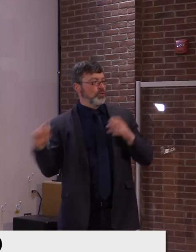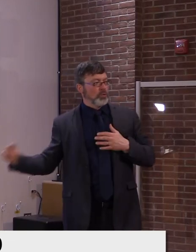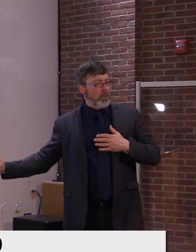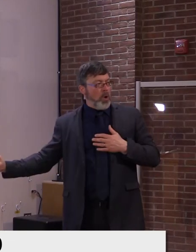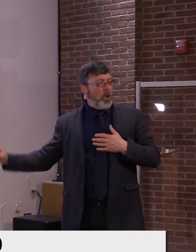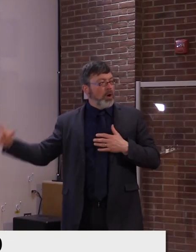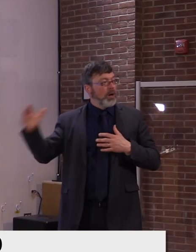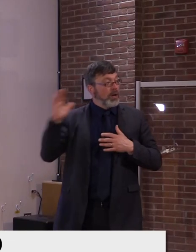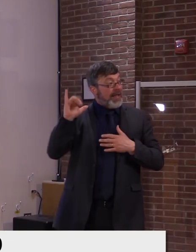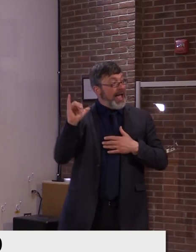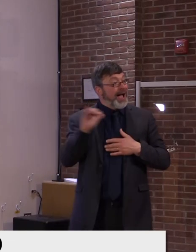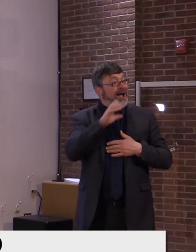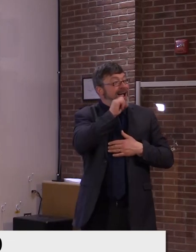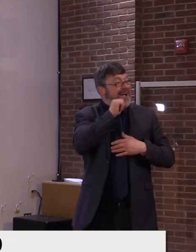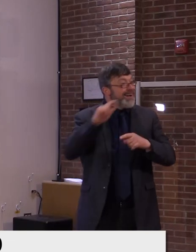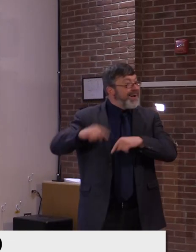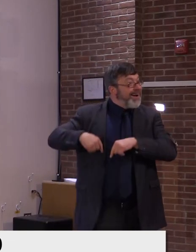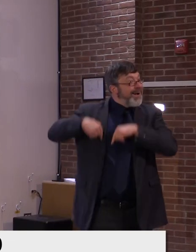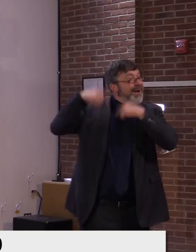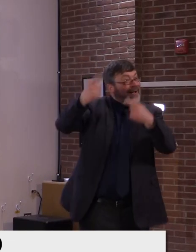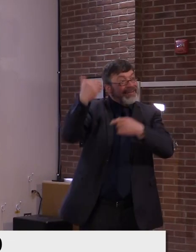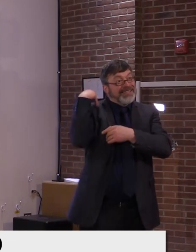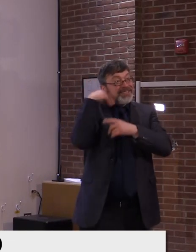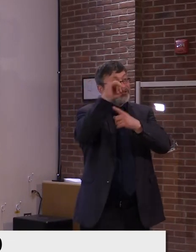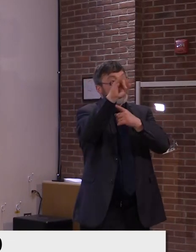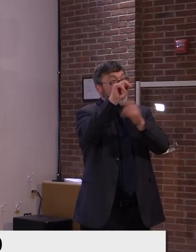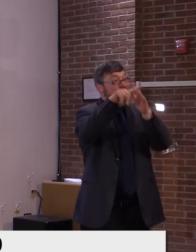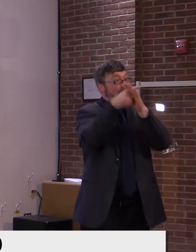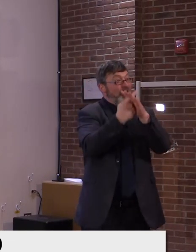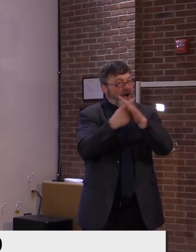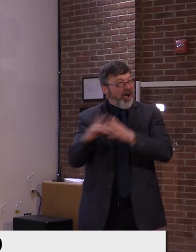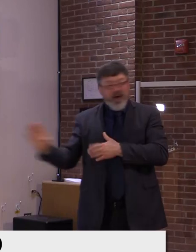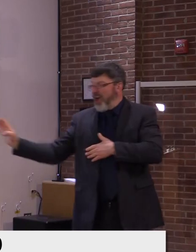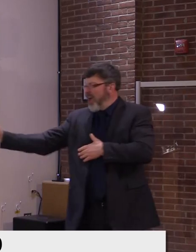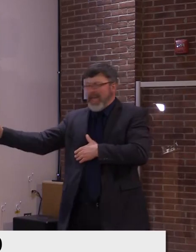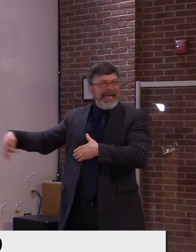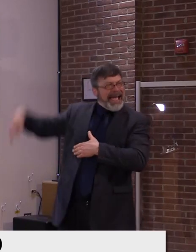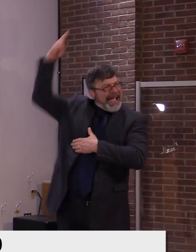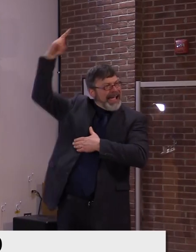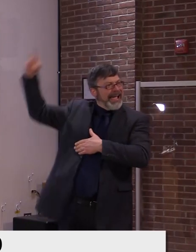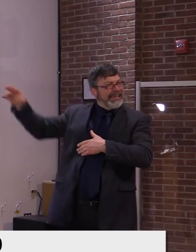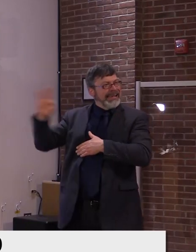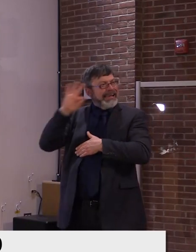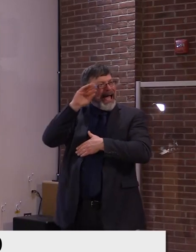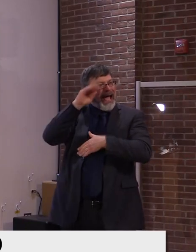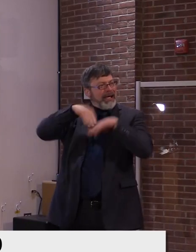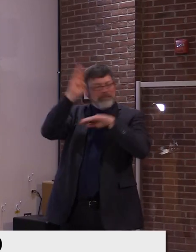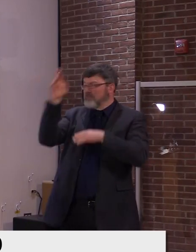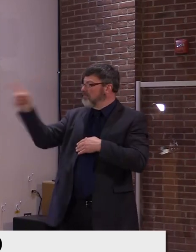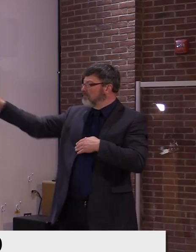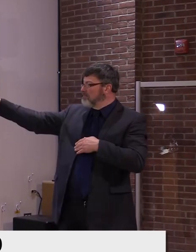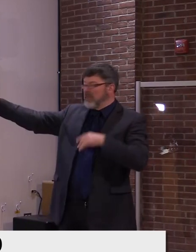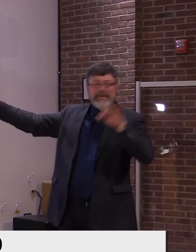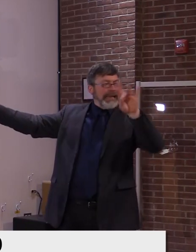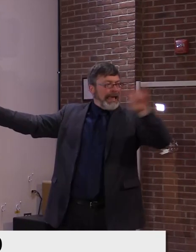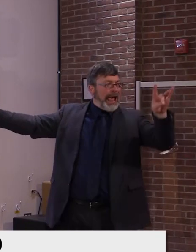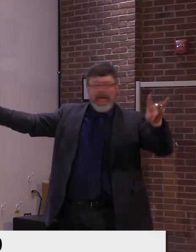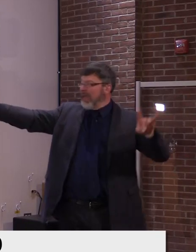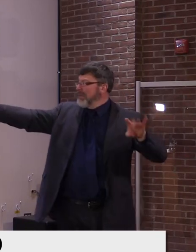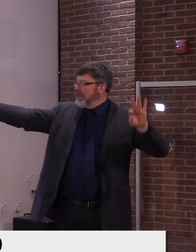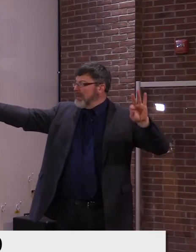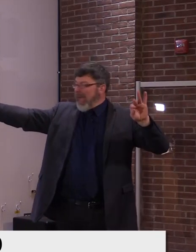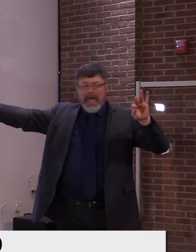91.6% today. We also continue to rank fourth in terms of overall doses administered and seventh for the percent of